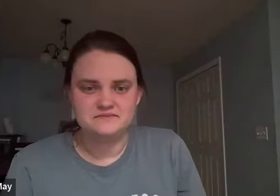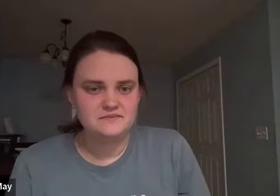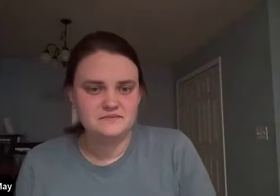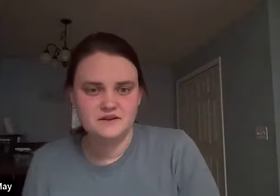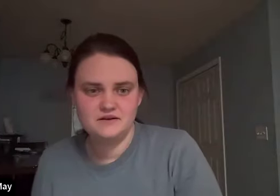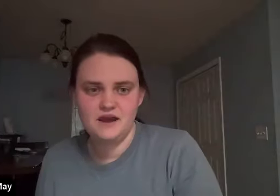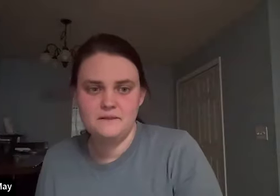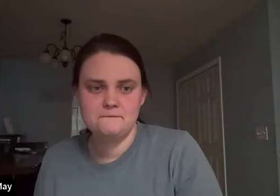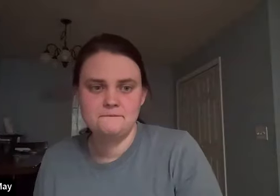Okay.